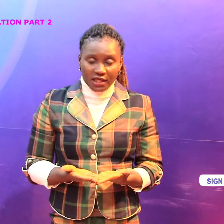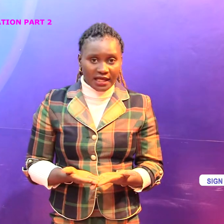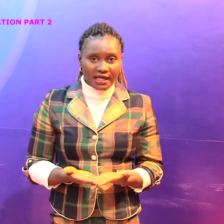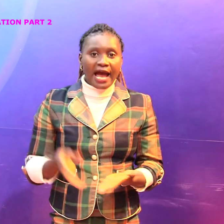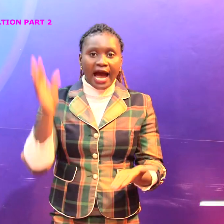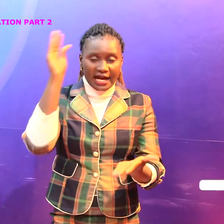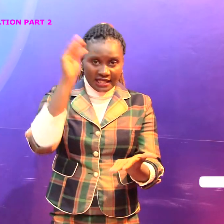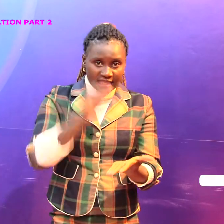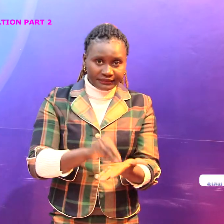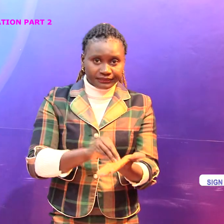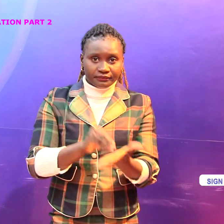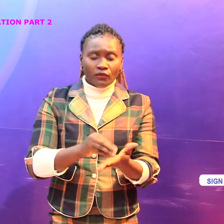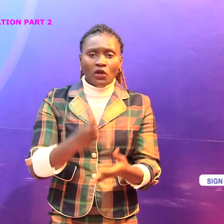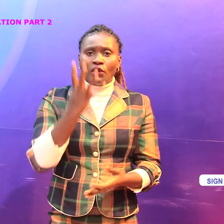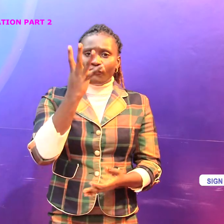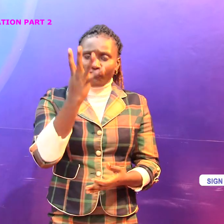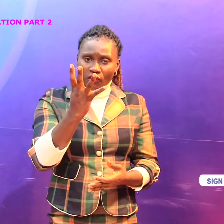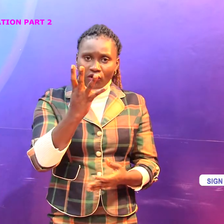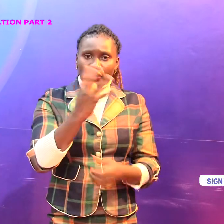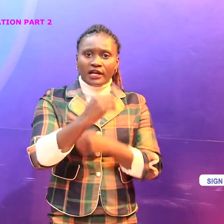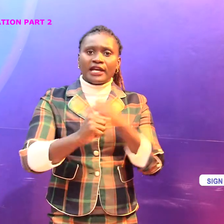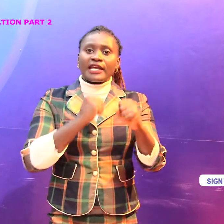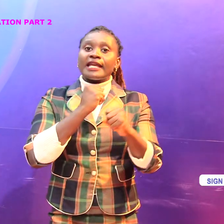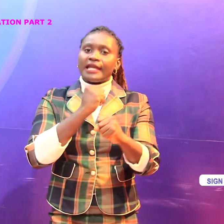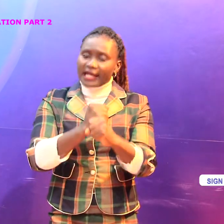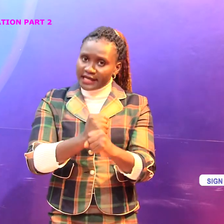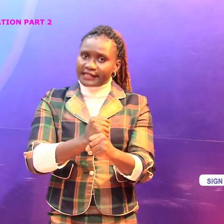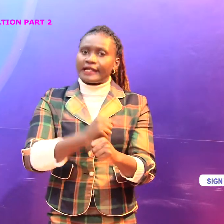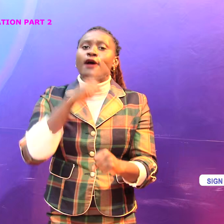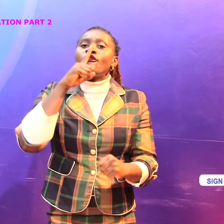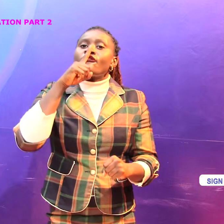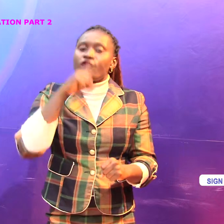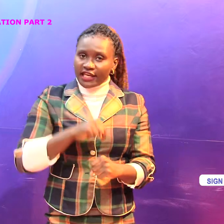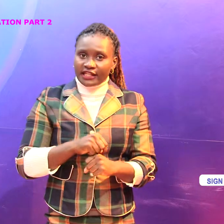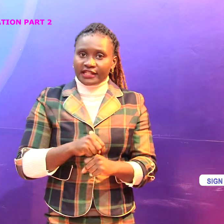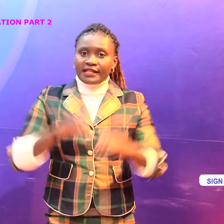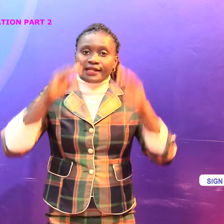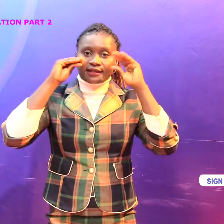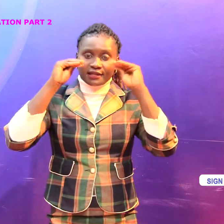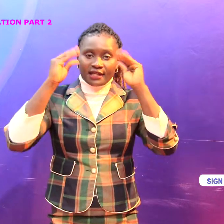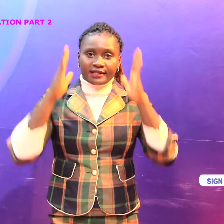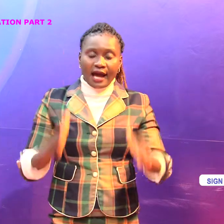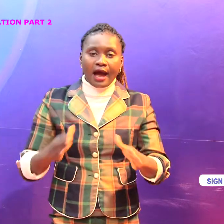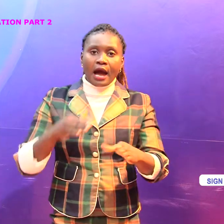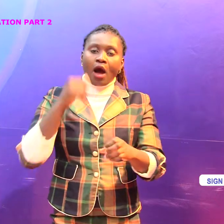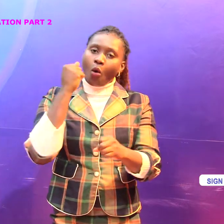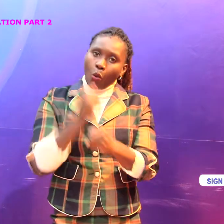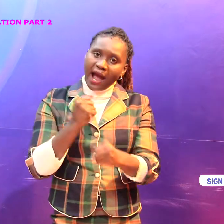Okay? Again. 4 years finish. Teacher